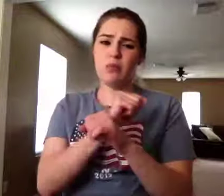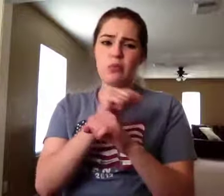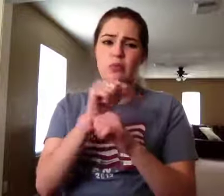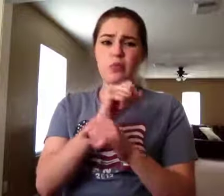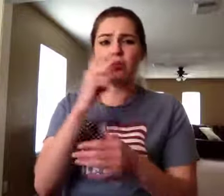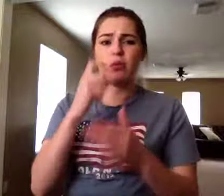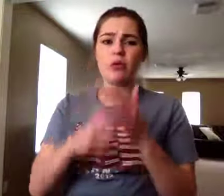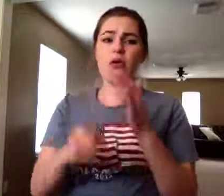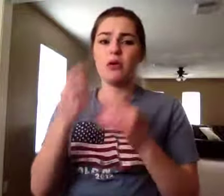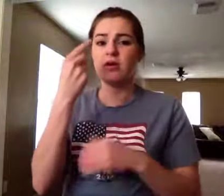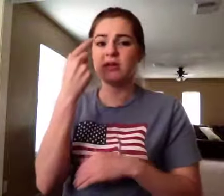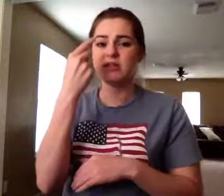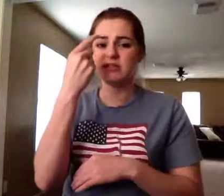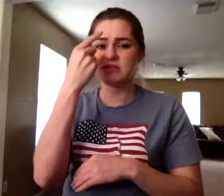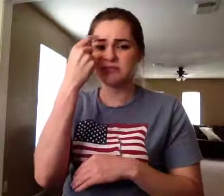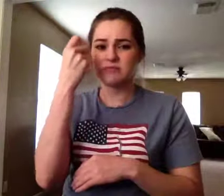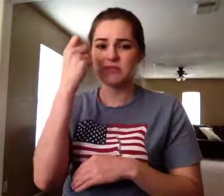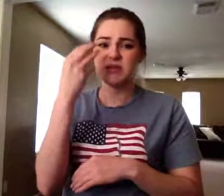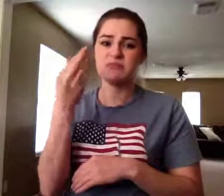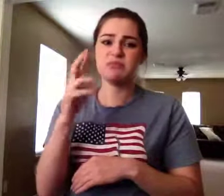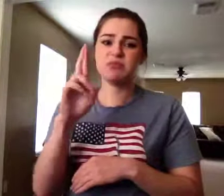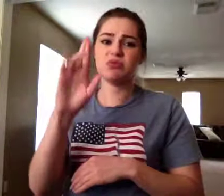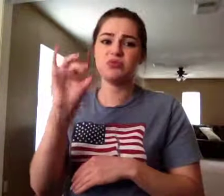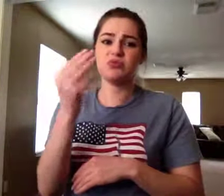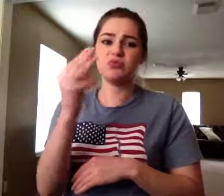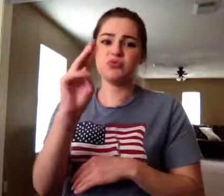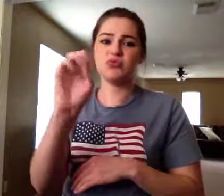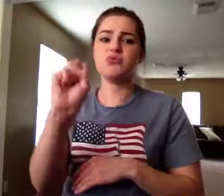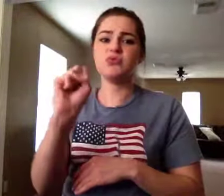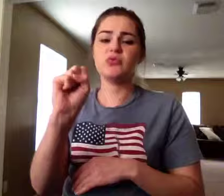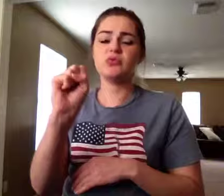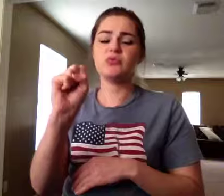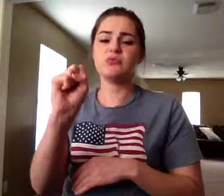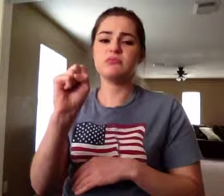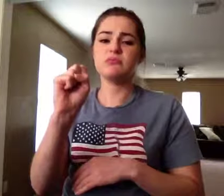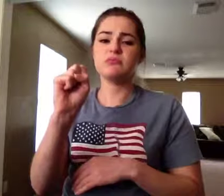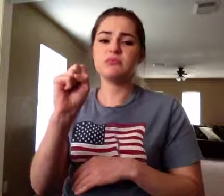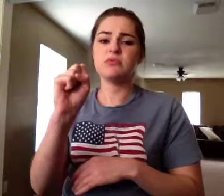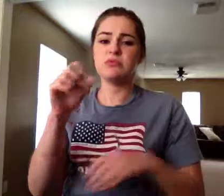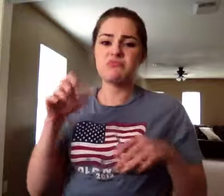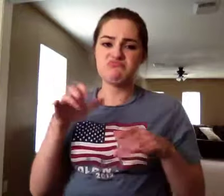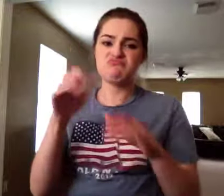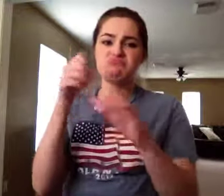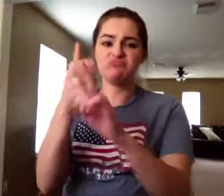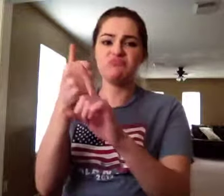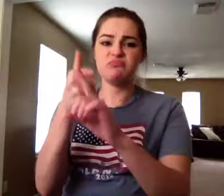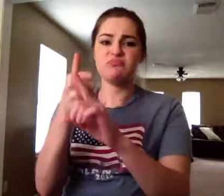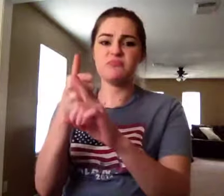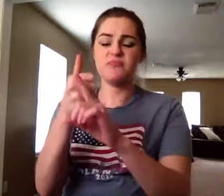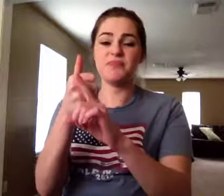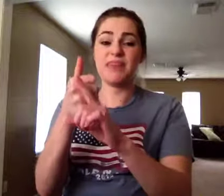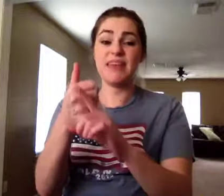Mr. Jones wants a medium-sized square shed with enough room to store bicycles, a lawnmower, and the